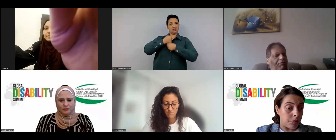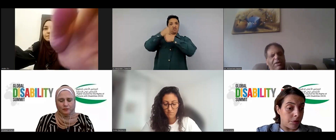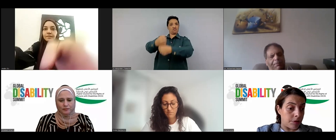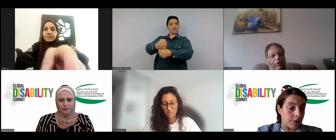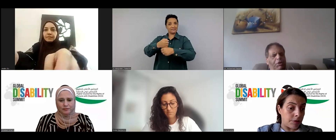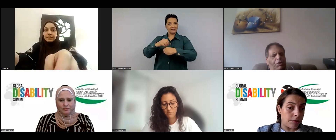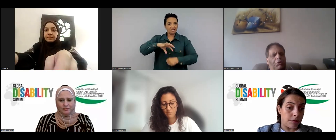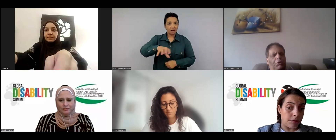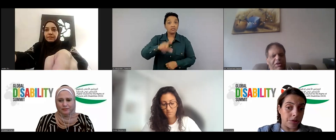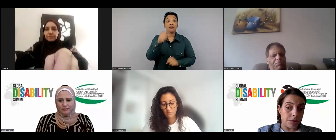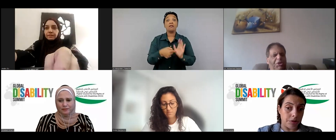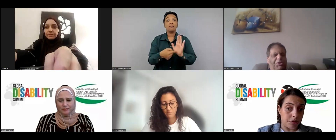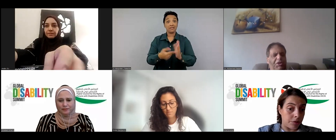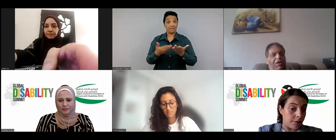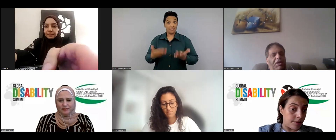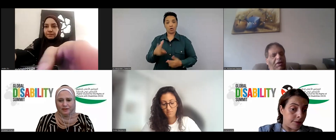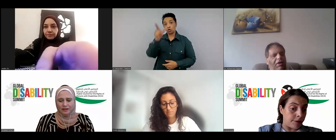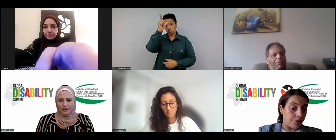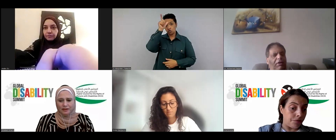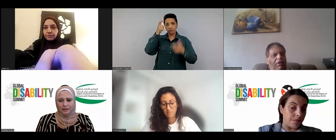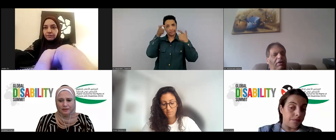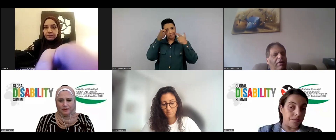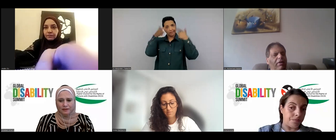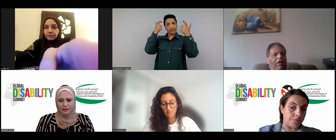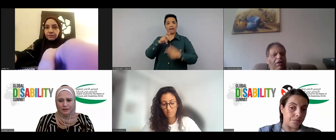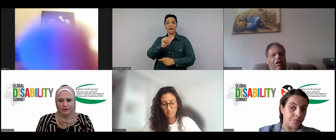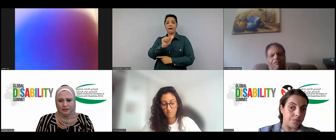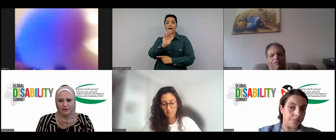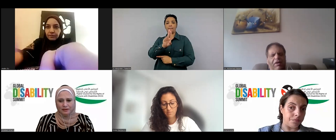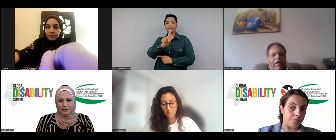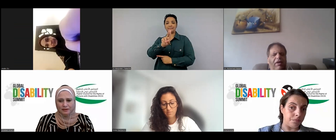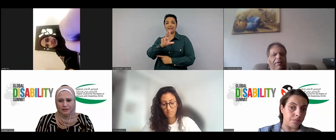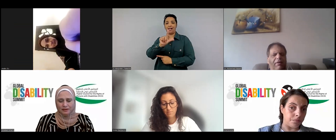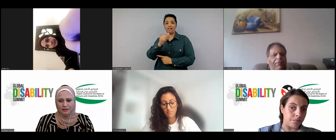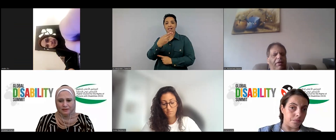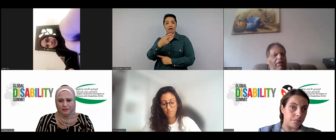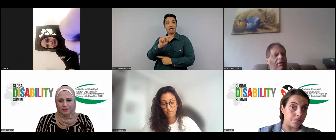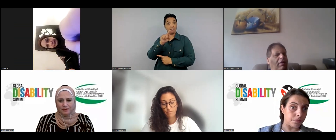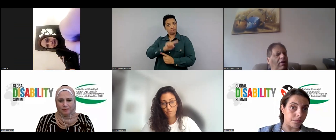For example, in Jordan, His Majesty King Abdullah, he gave